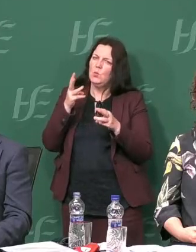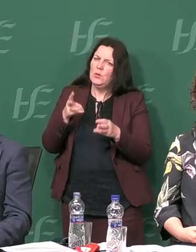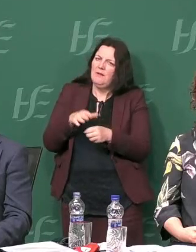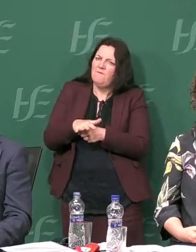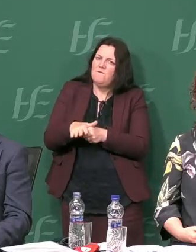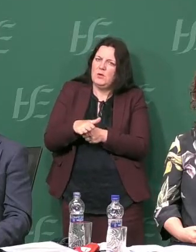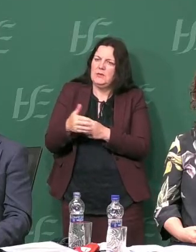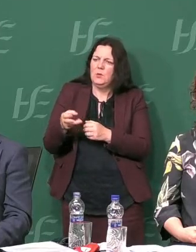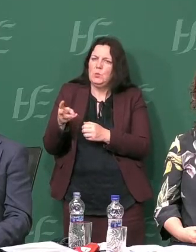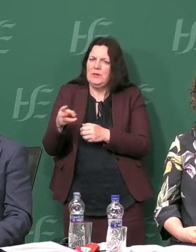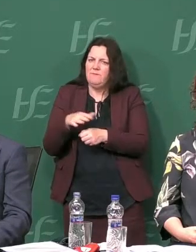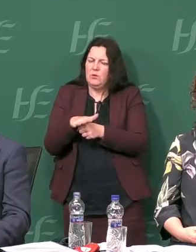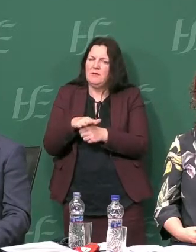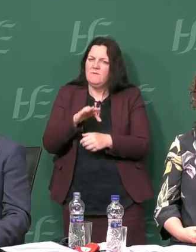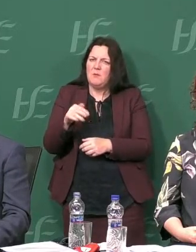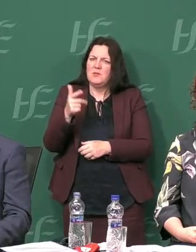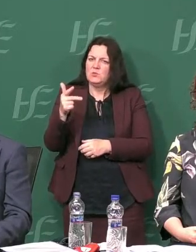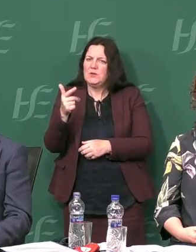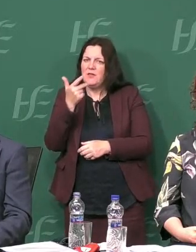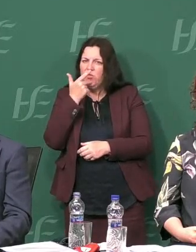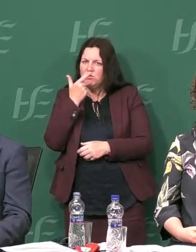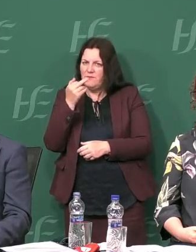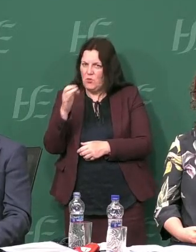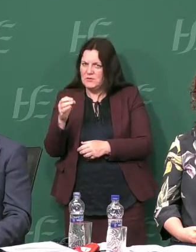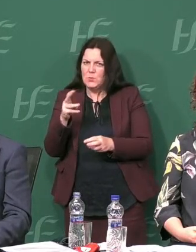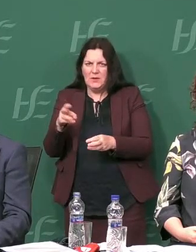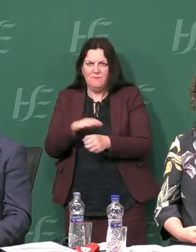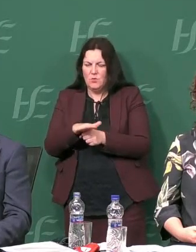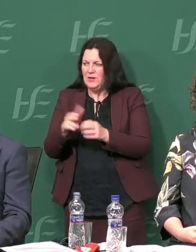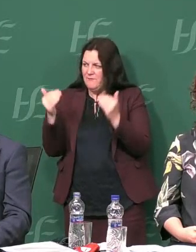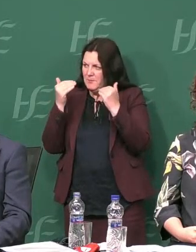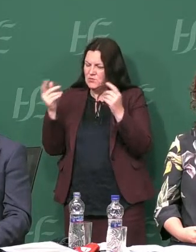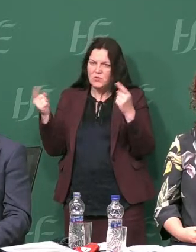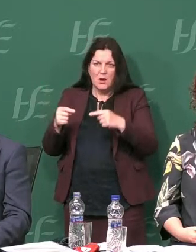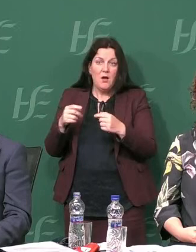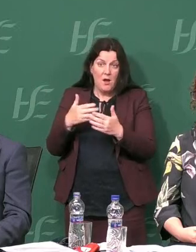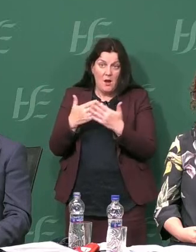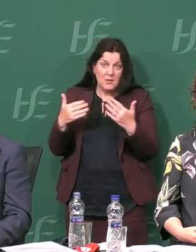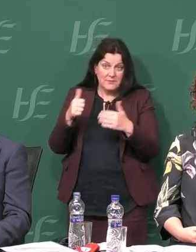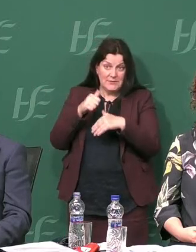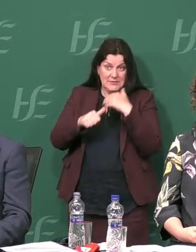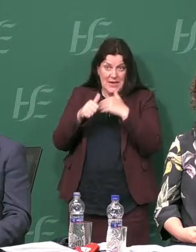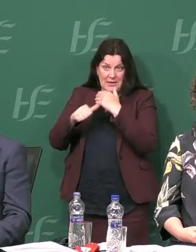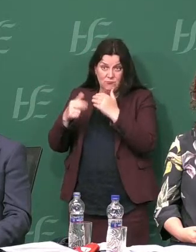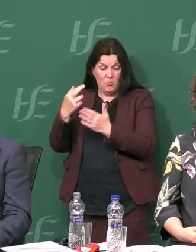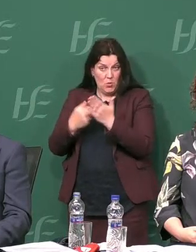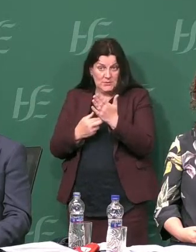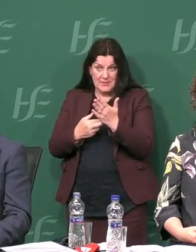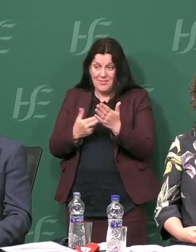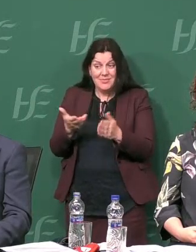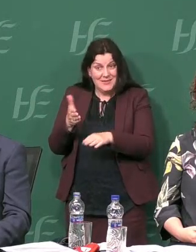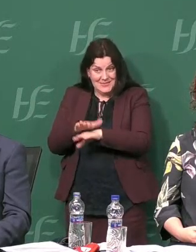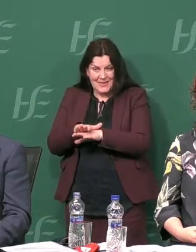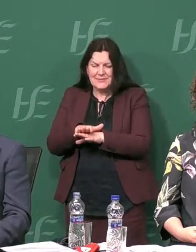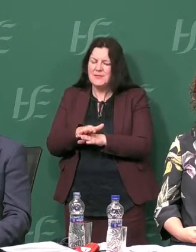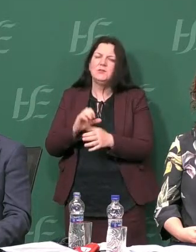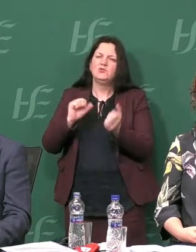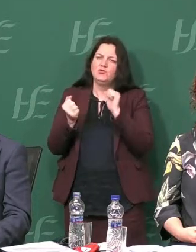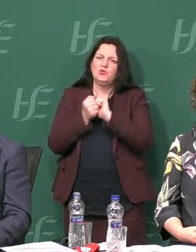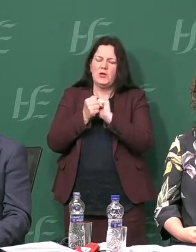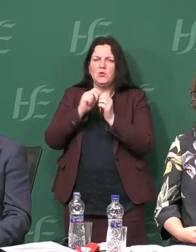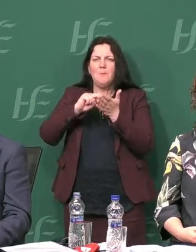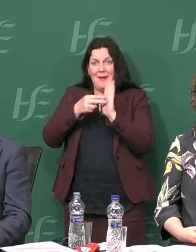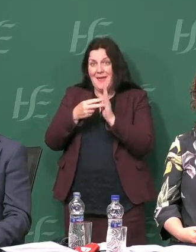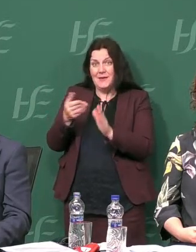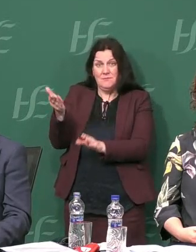from the week commencing 23rd of August. So a lot of their daily reports are there. Their deaths have moved to weekly, and that